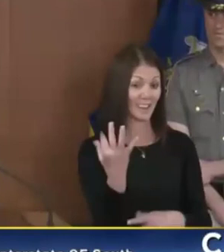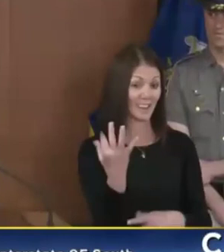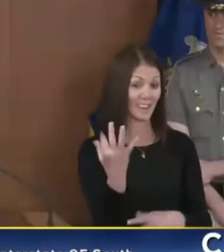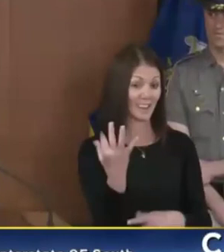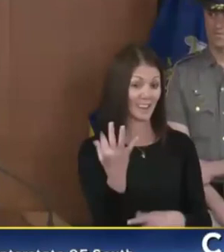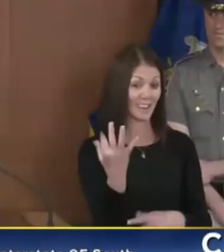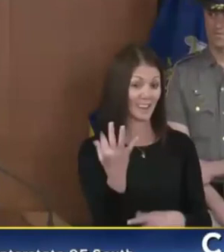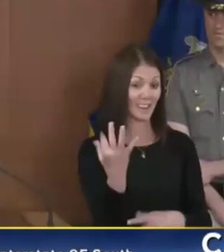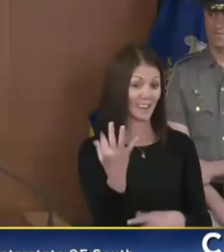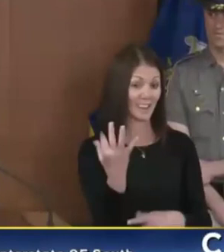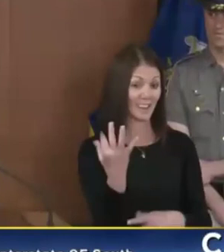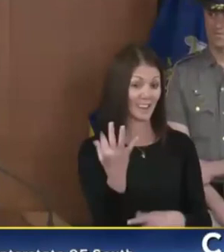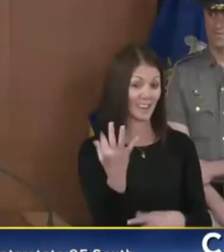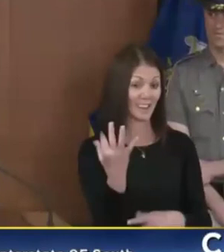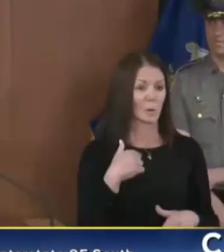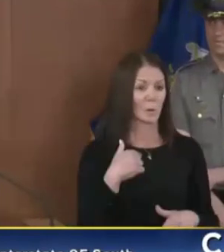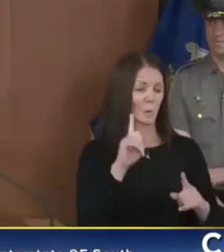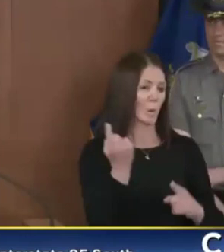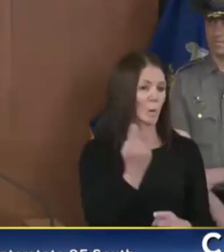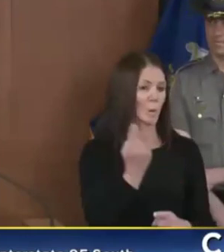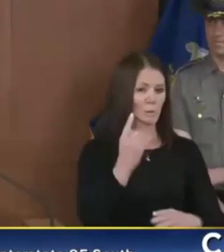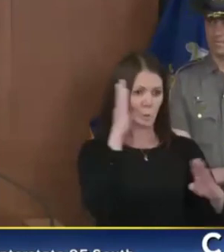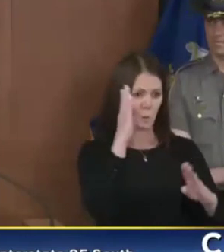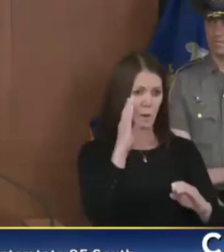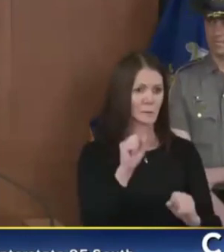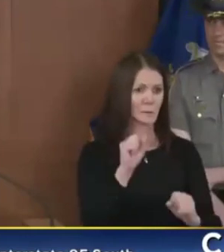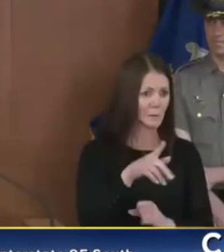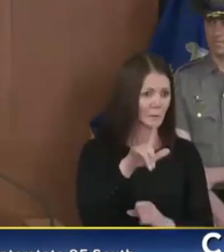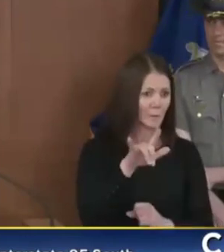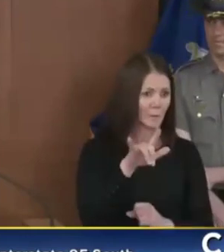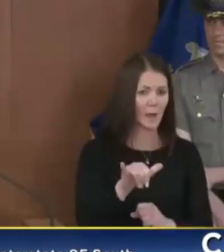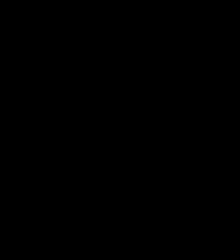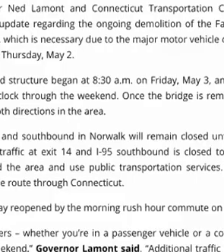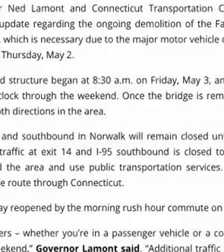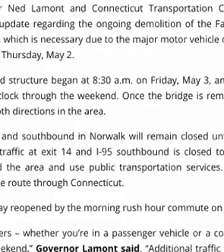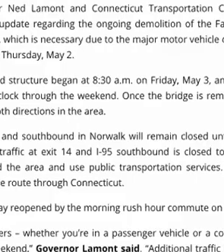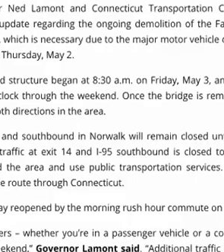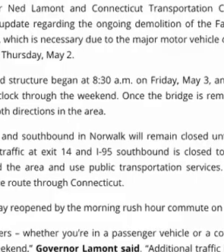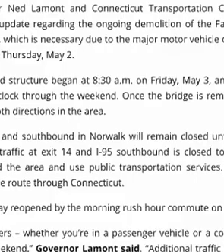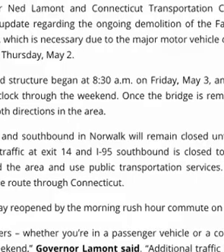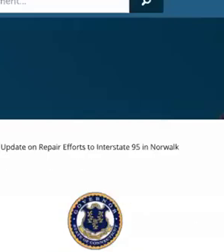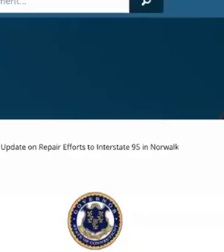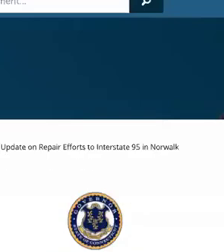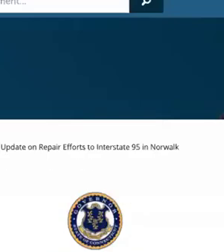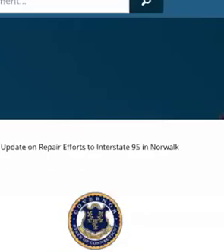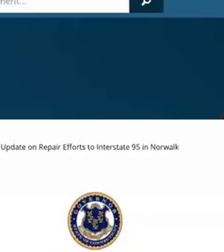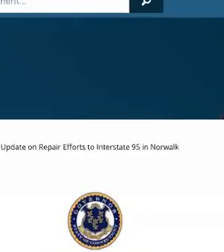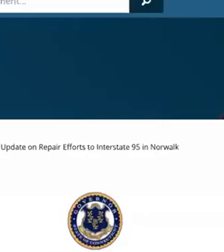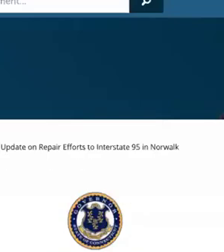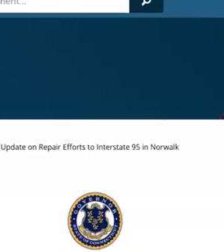You know, I worry about supply chain issues and delays that you may have back and forth.